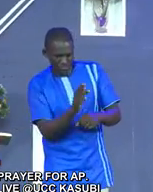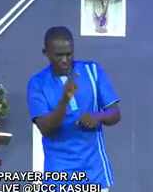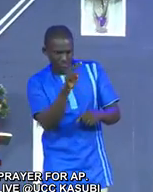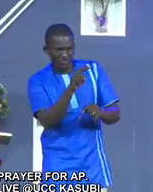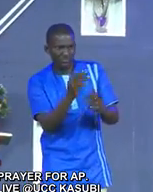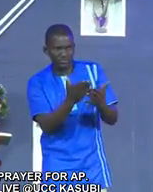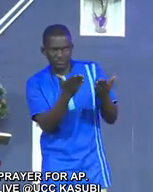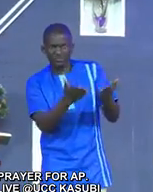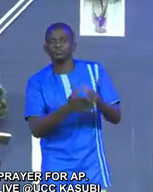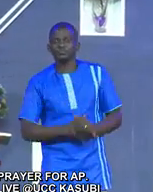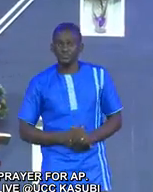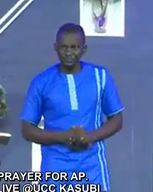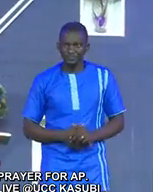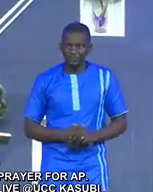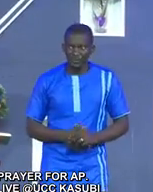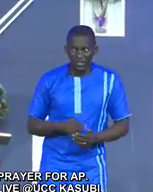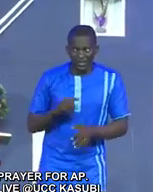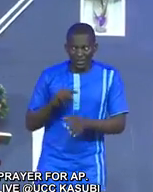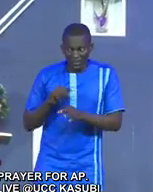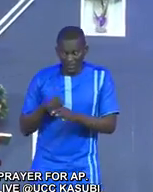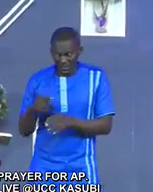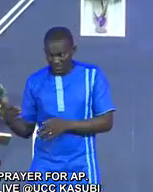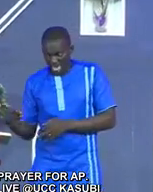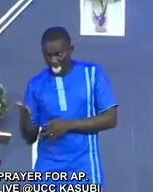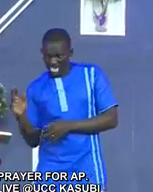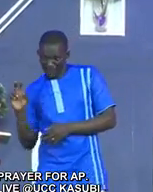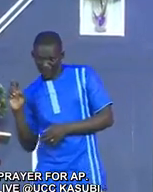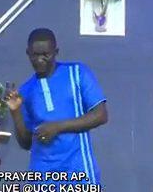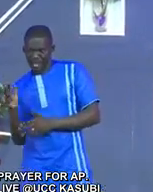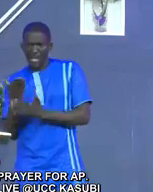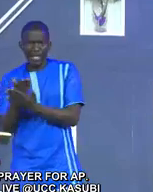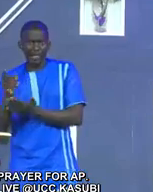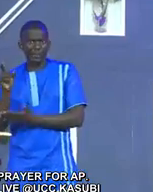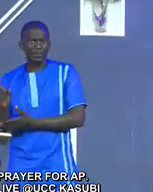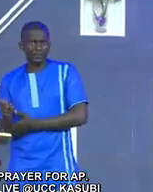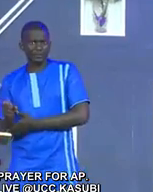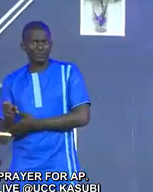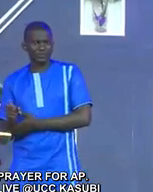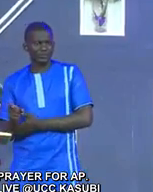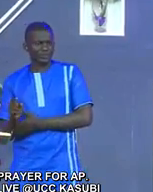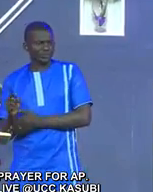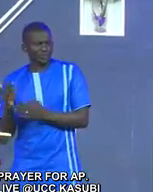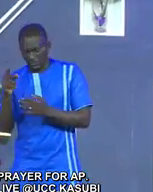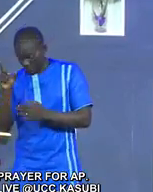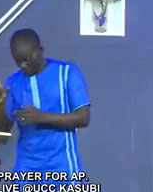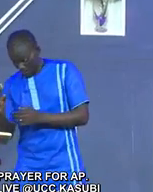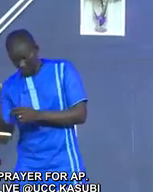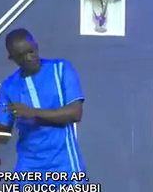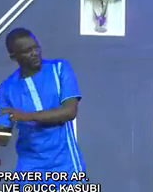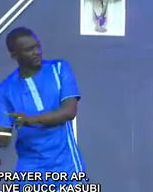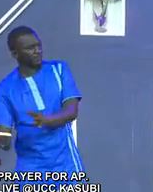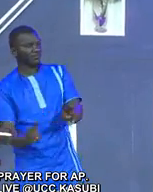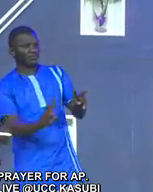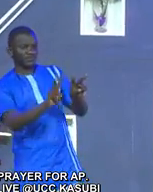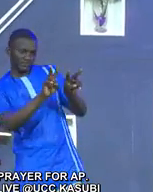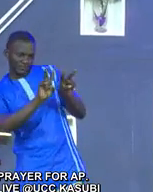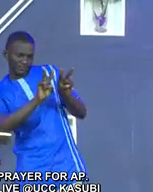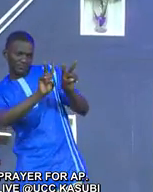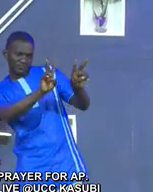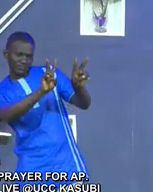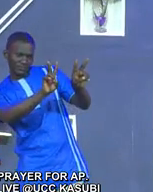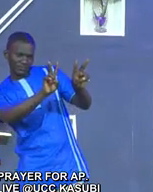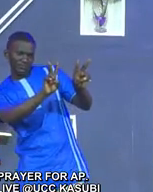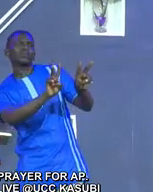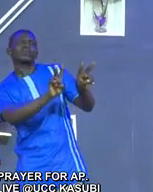Awo olwatuuka, omusota gwabanga gubozza omuntu yenna bwe yatunuuliranga omusota ogw'ekikomo